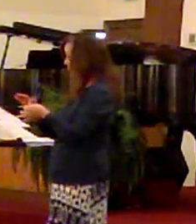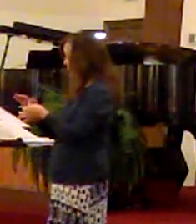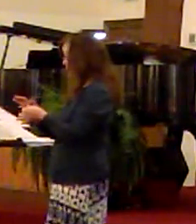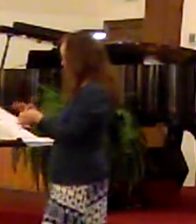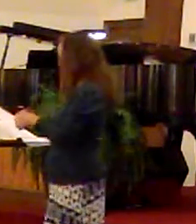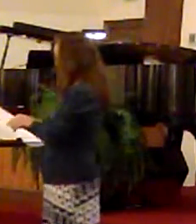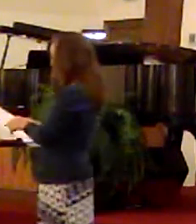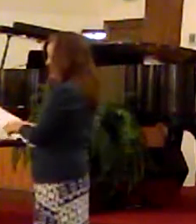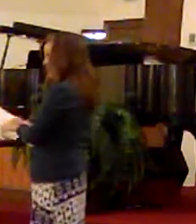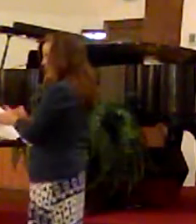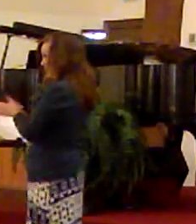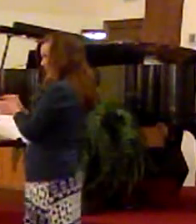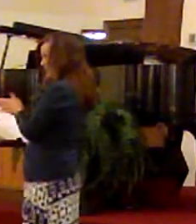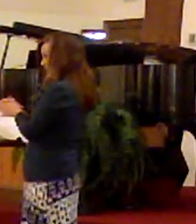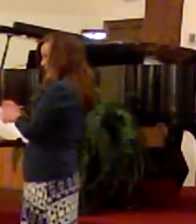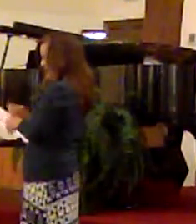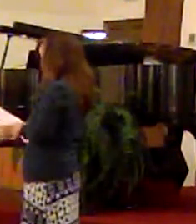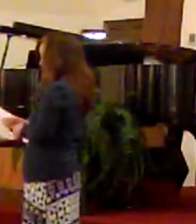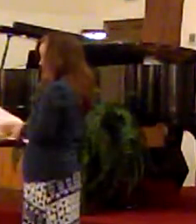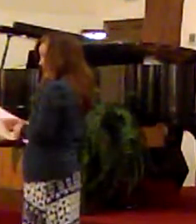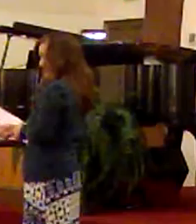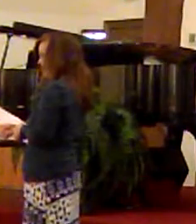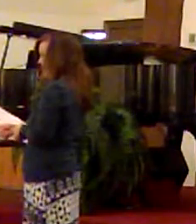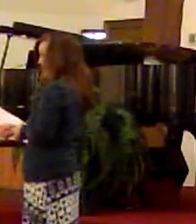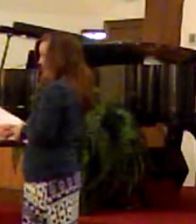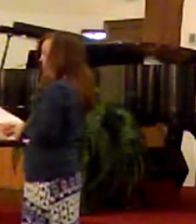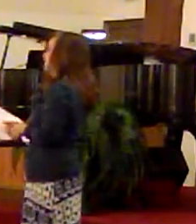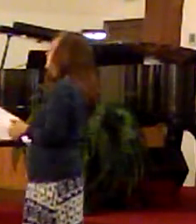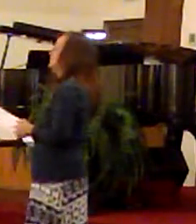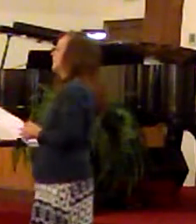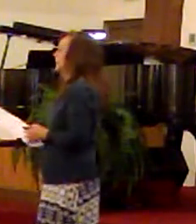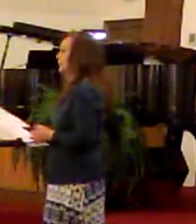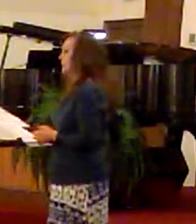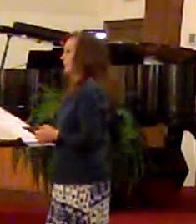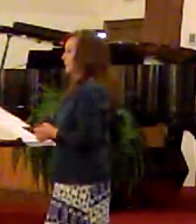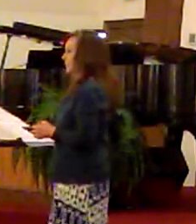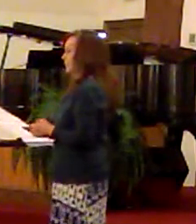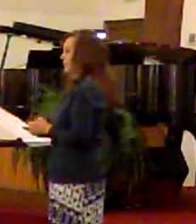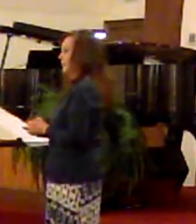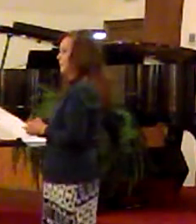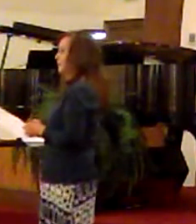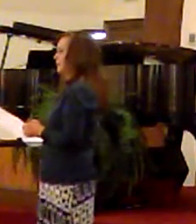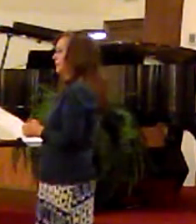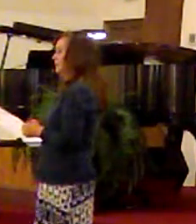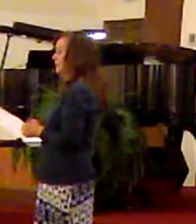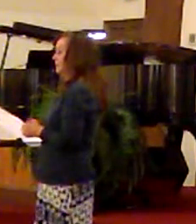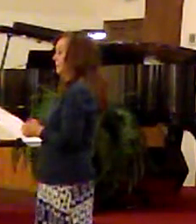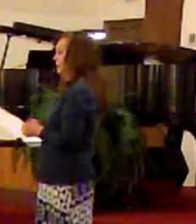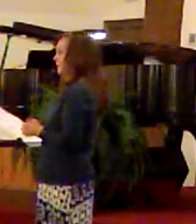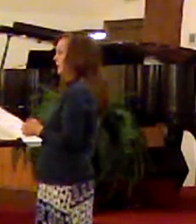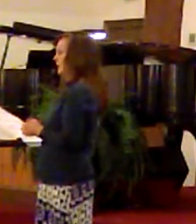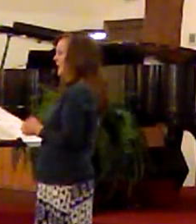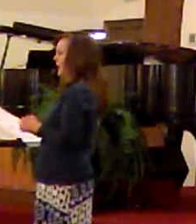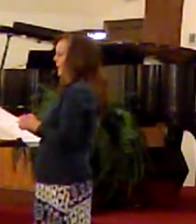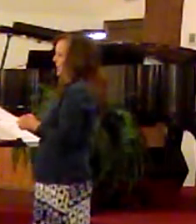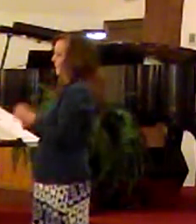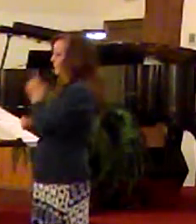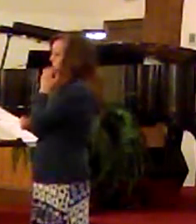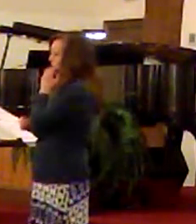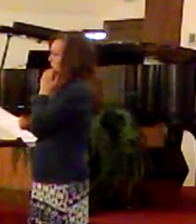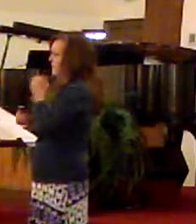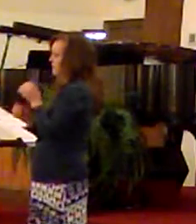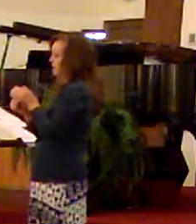context. And interpretation issues revolve around smaller thoughts or